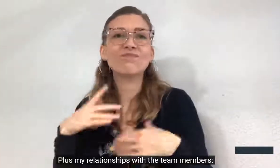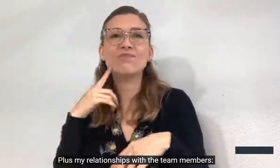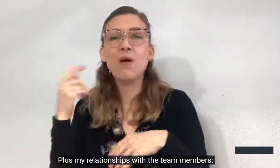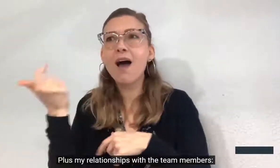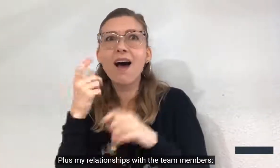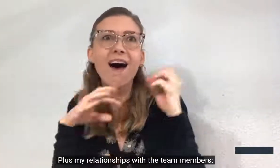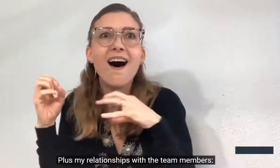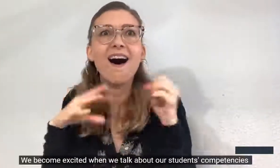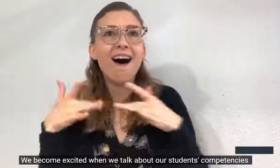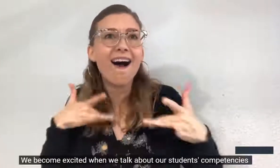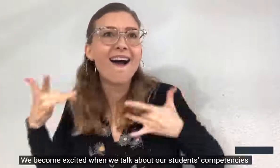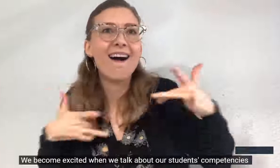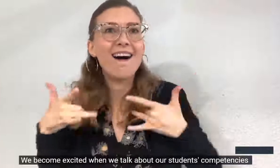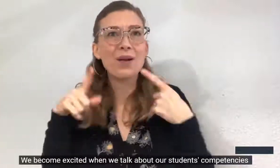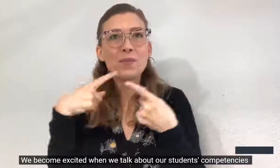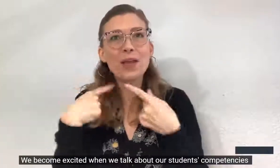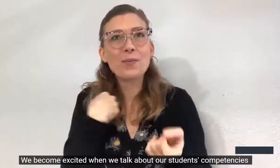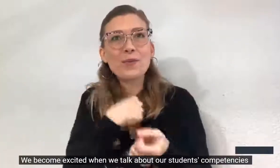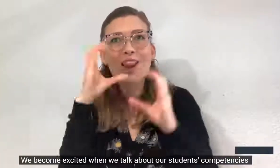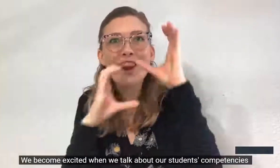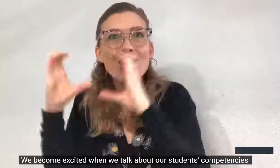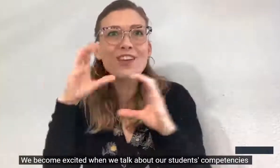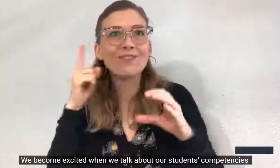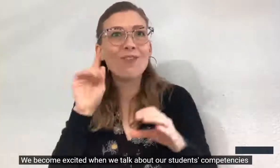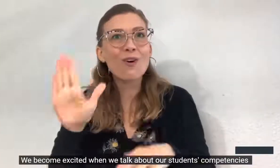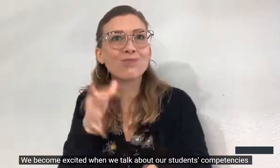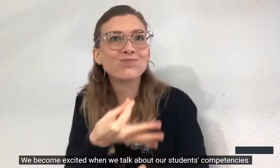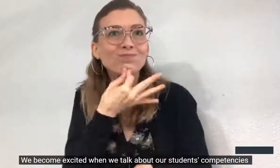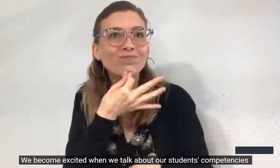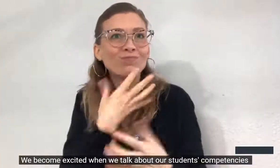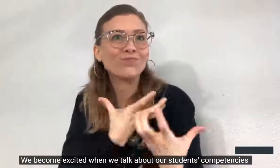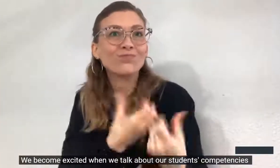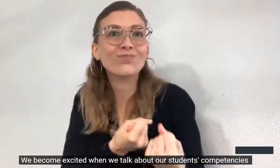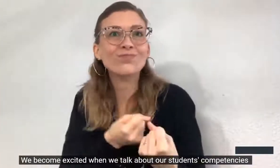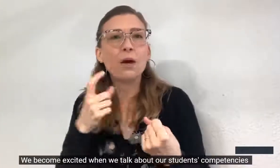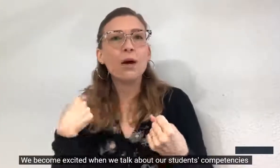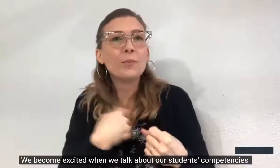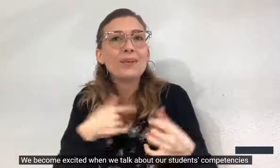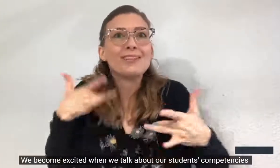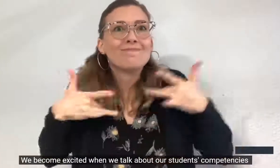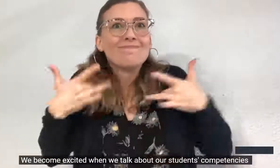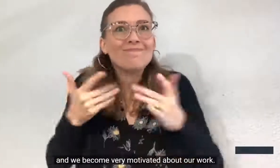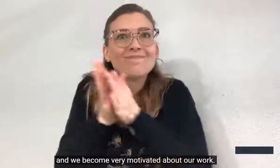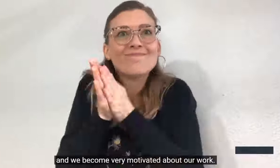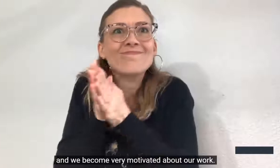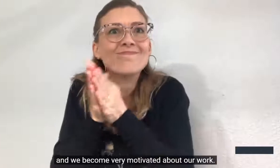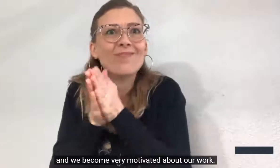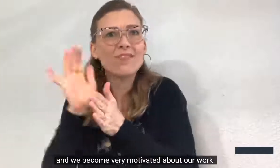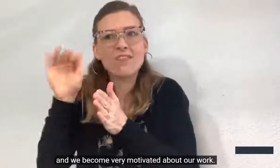with my coworkers, my team members, we really get excited talking about our students' competencies and how we observe them. And we